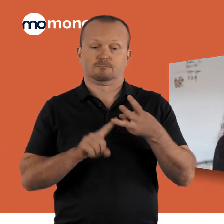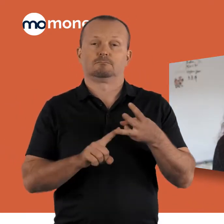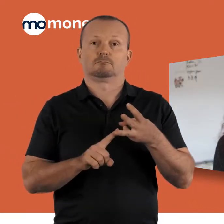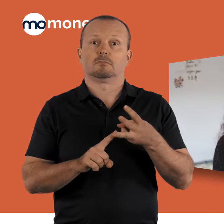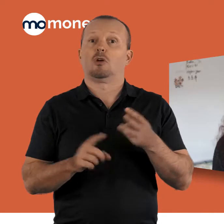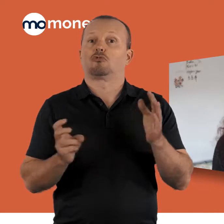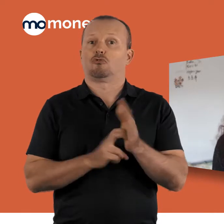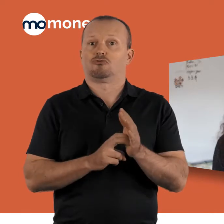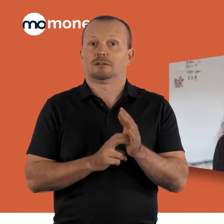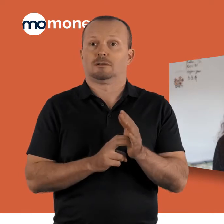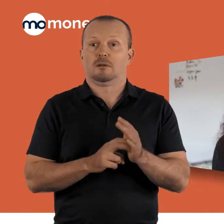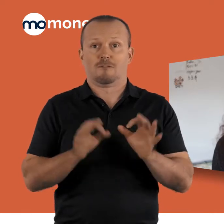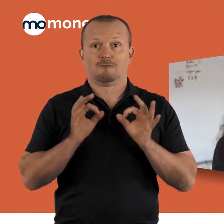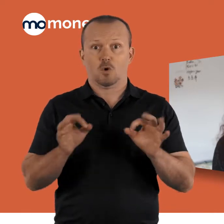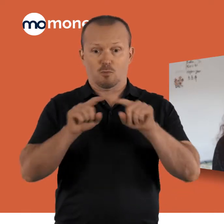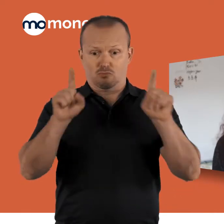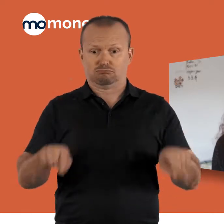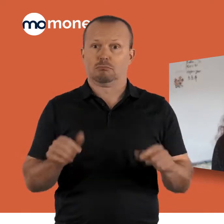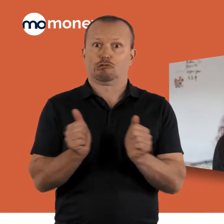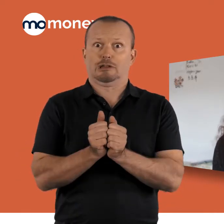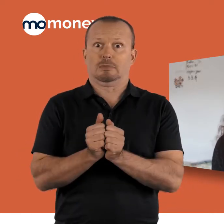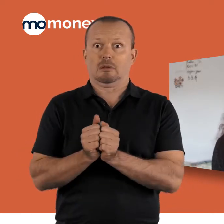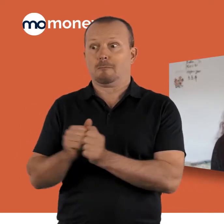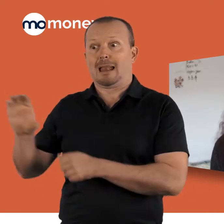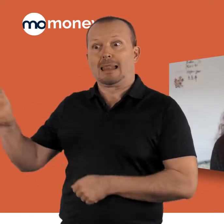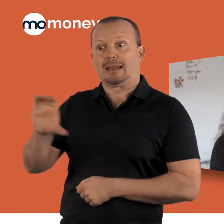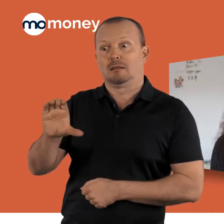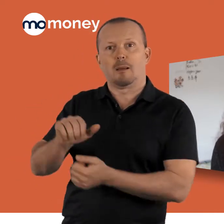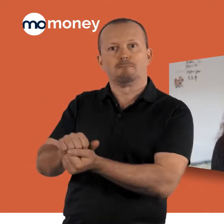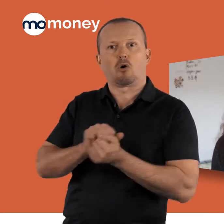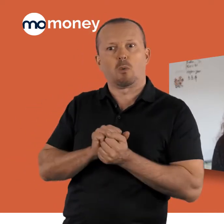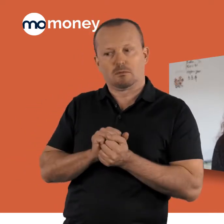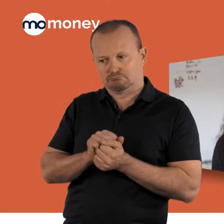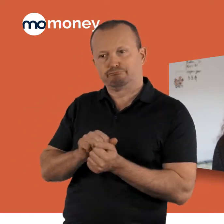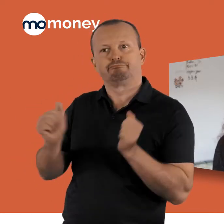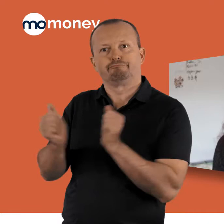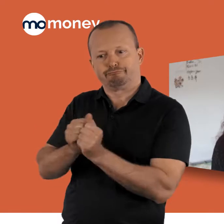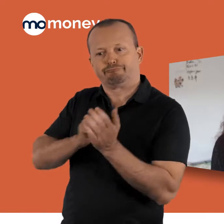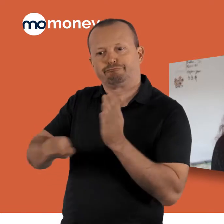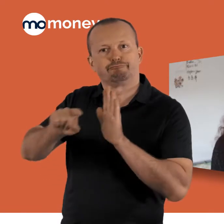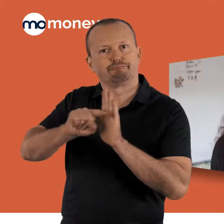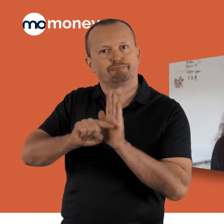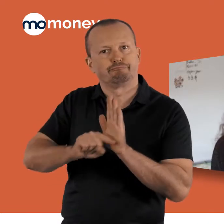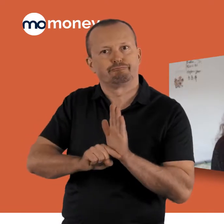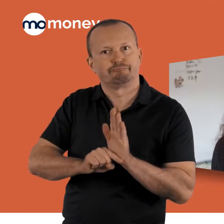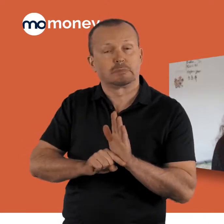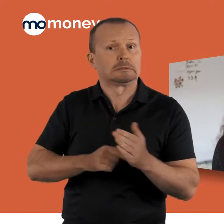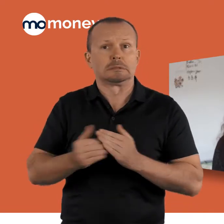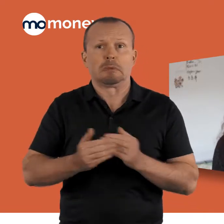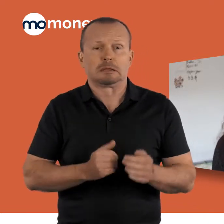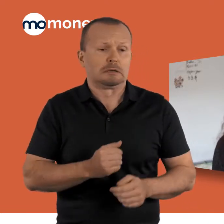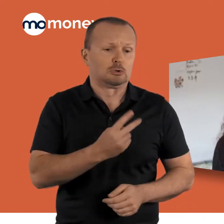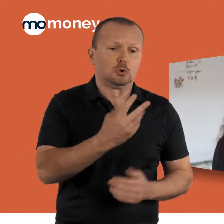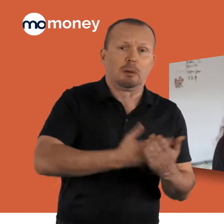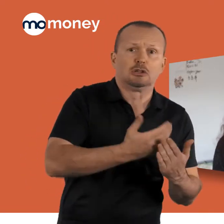and responsibilities of both the borrower and the lender. Regardless of whether it's 2 pages or 20 pages long, every contract is required